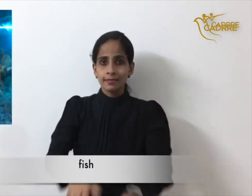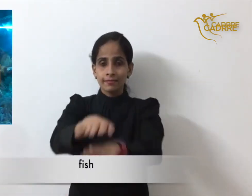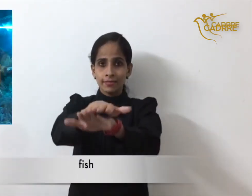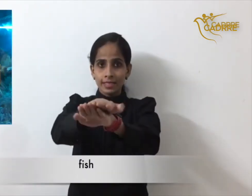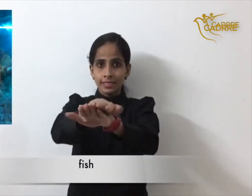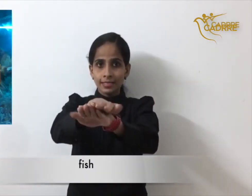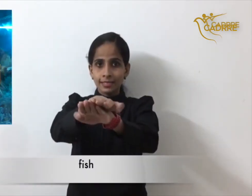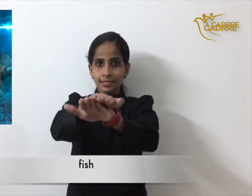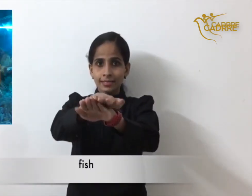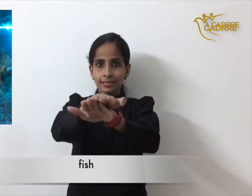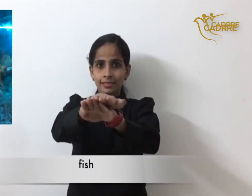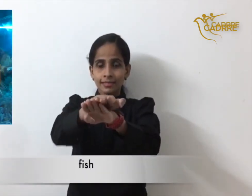Fish.